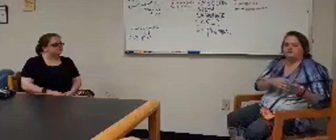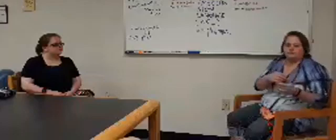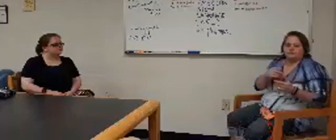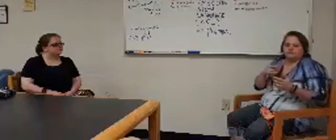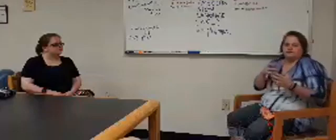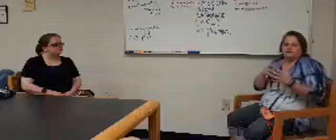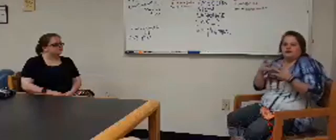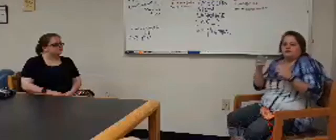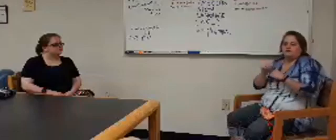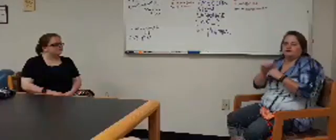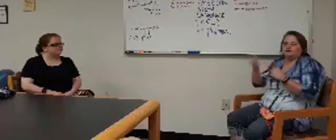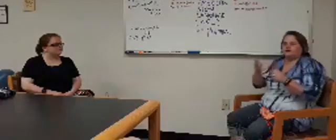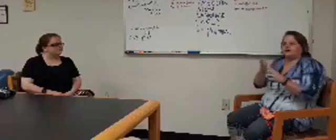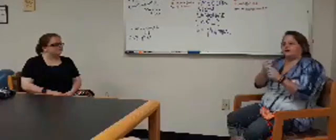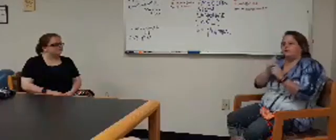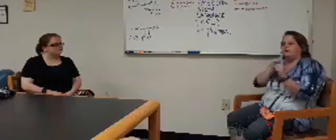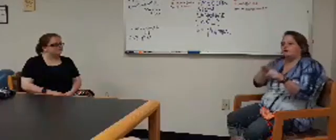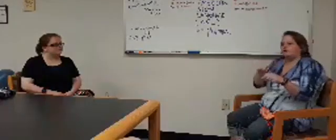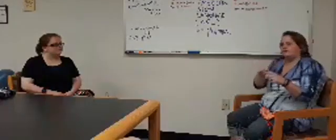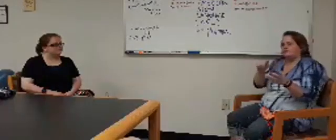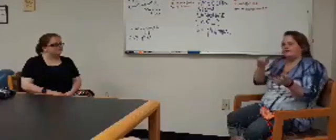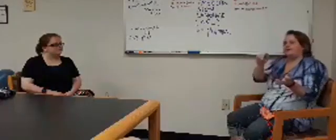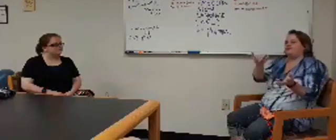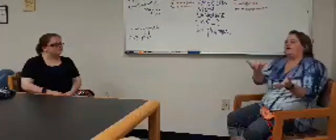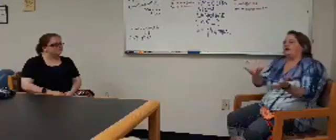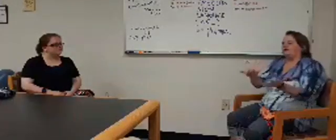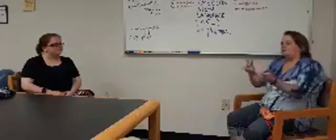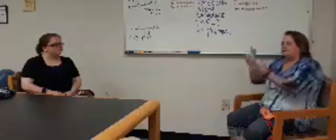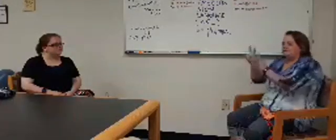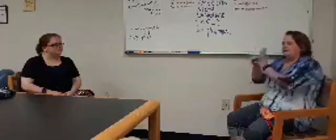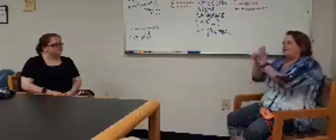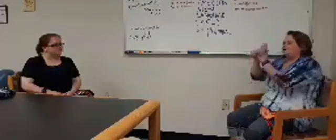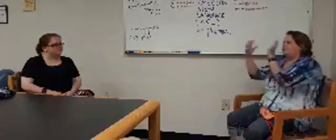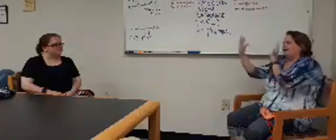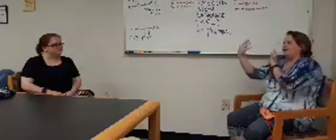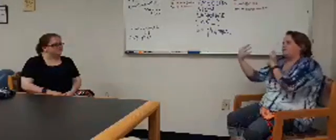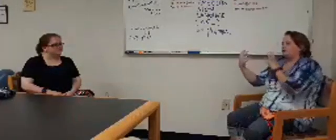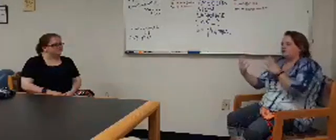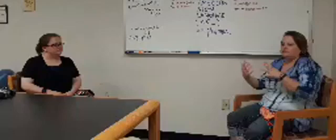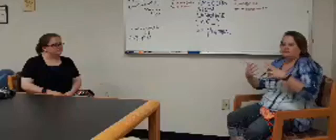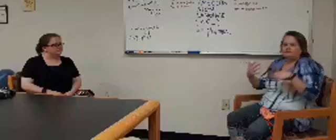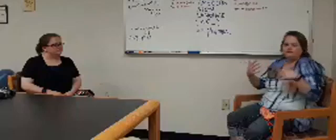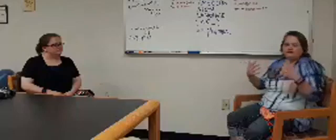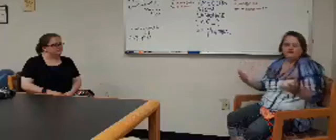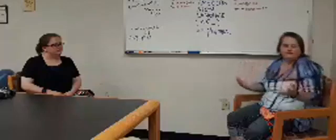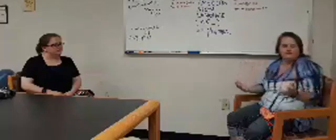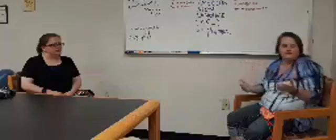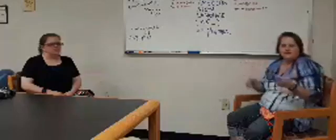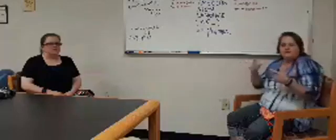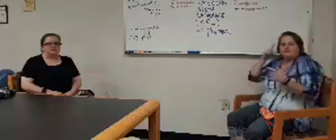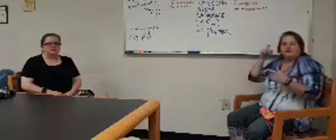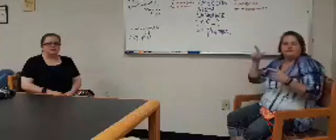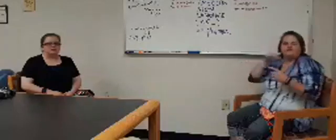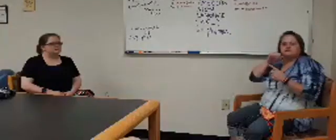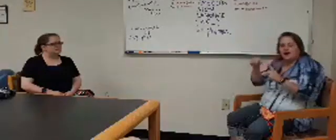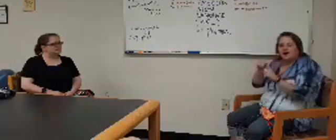it's a lot of work to order TTY or video camera, Right. Because they're not